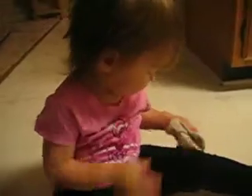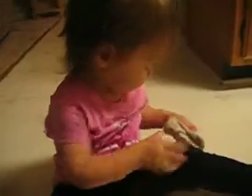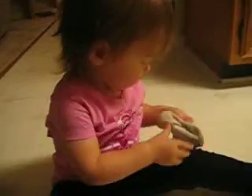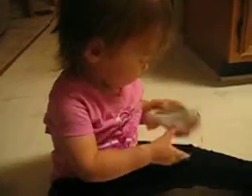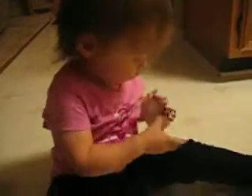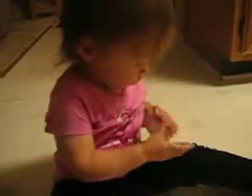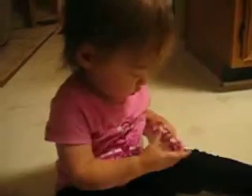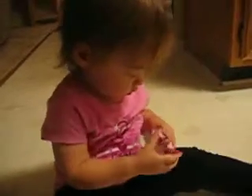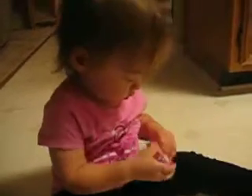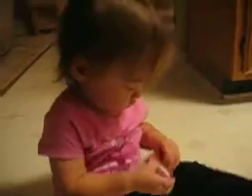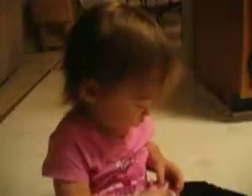Cory, do cat.